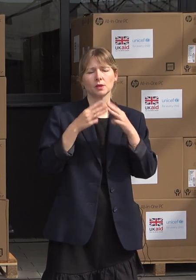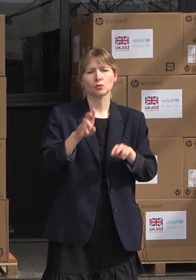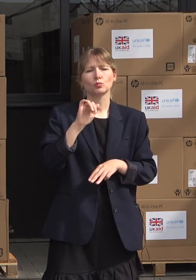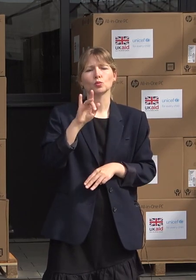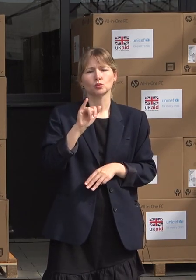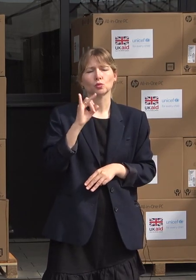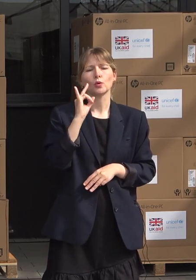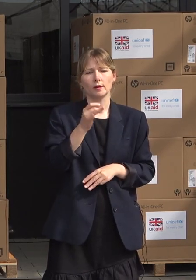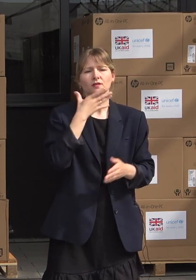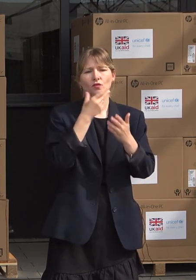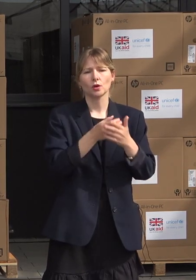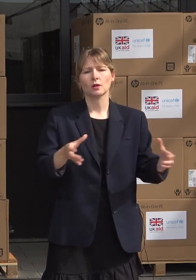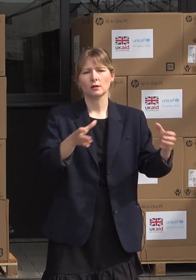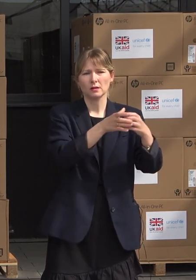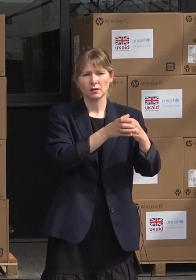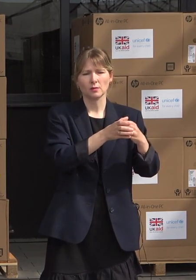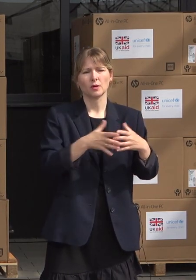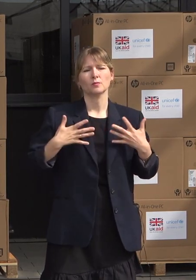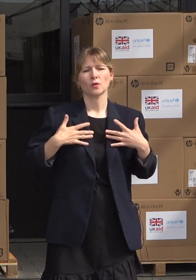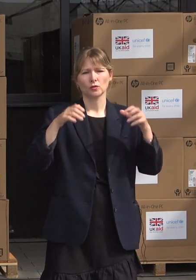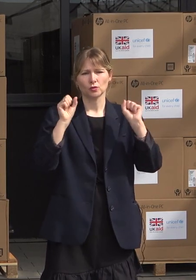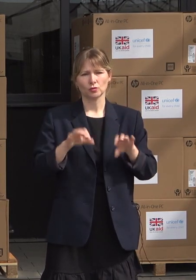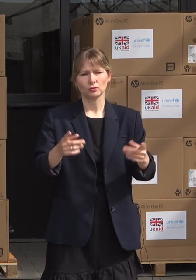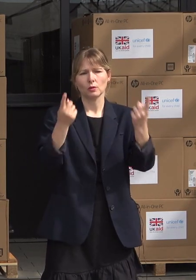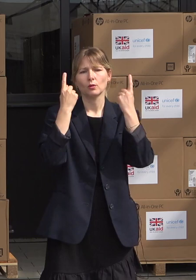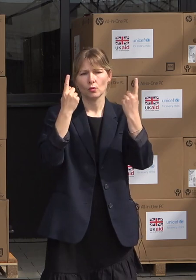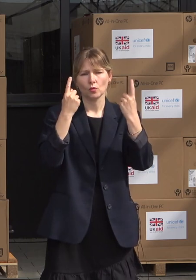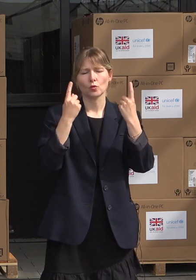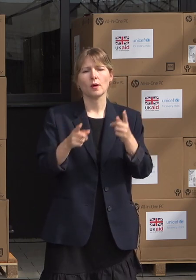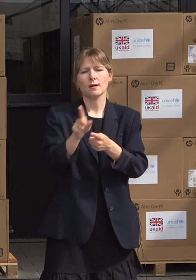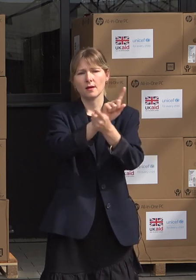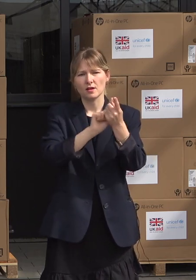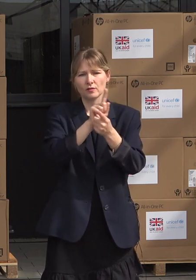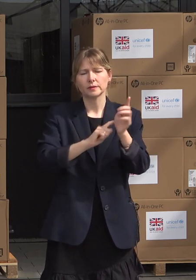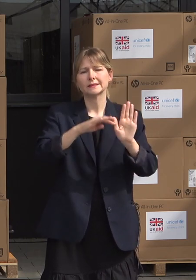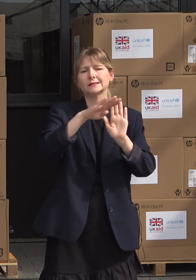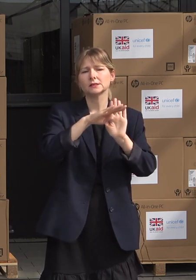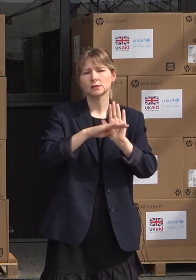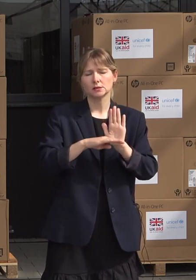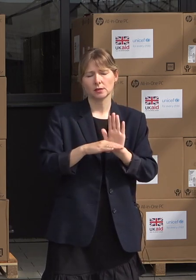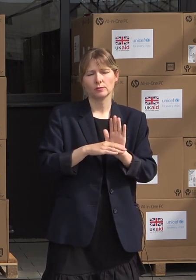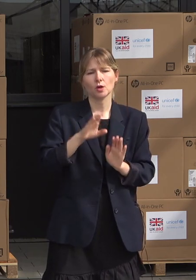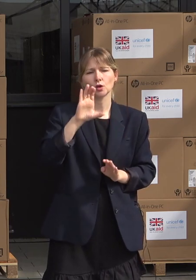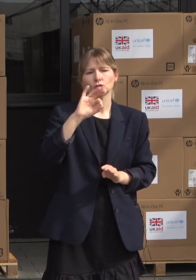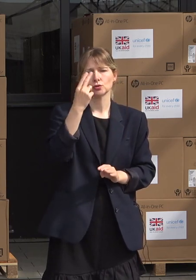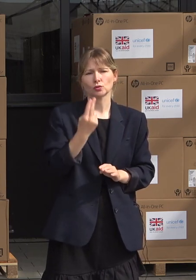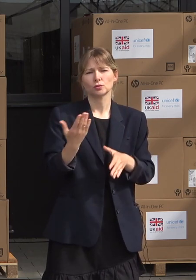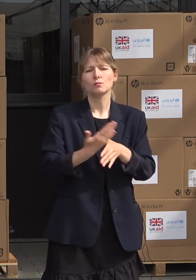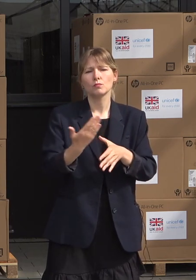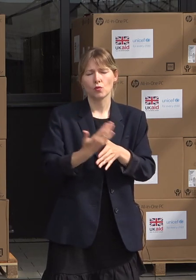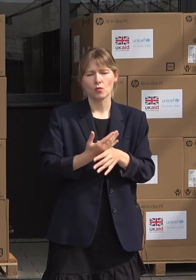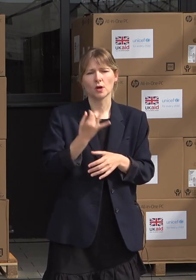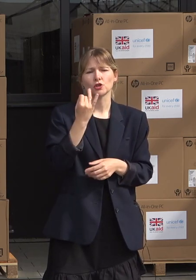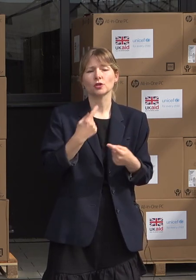the entire team for huge efforts for great work of the reformation of Social and the